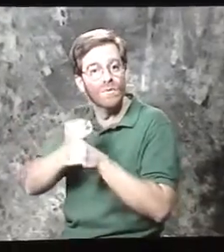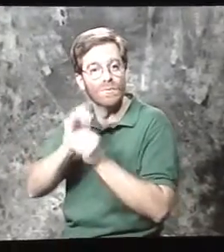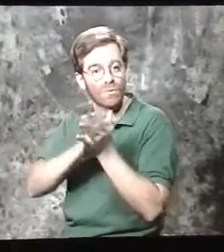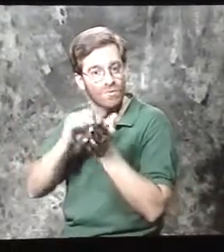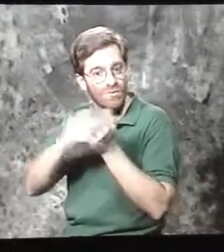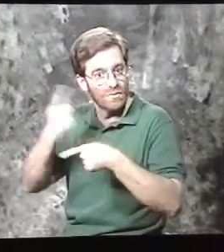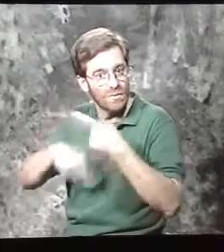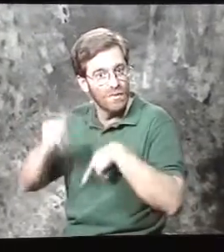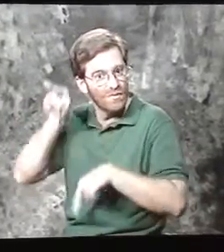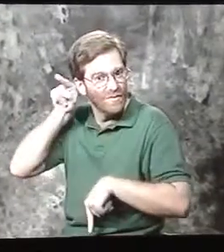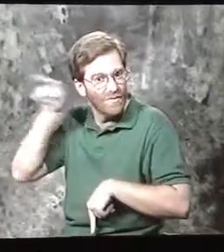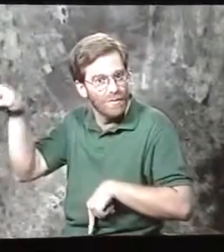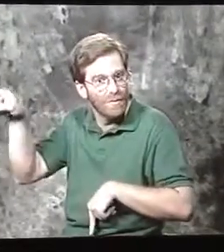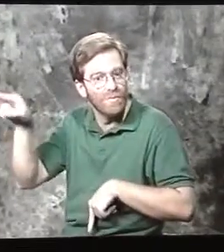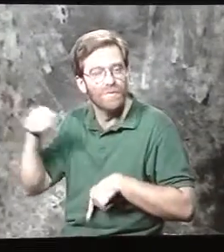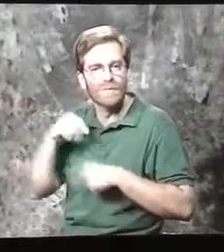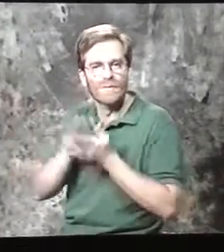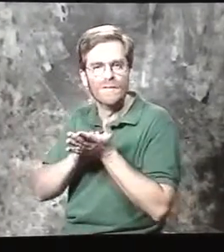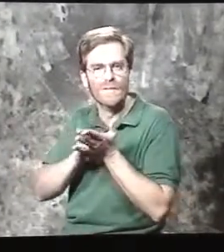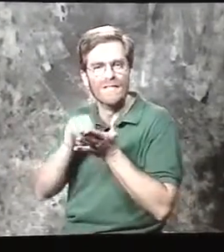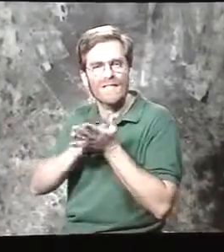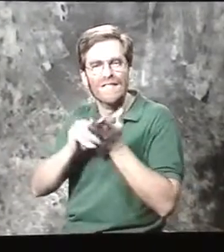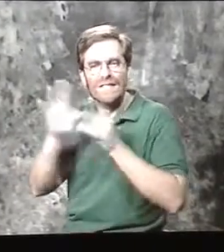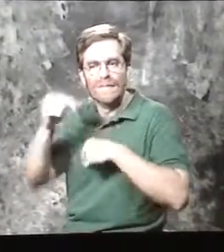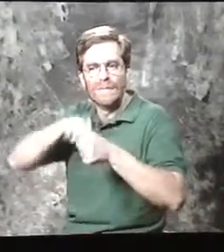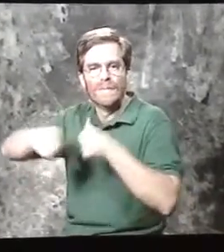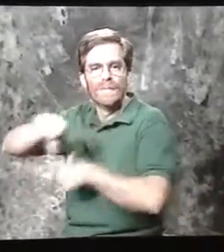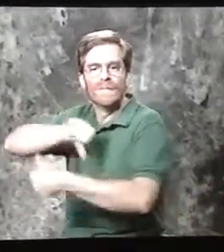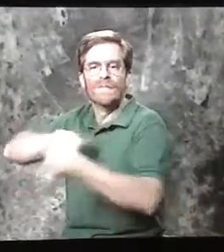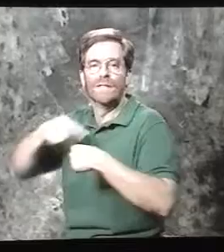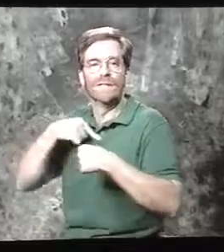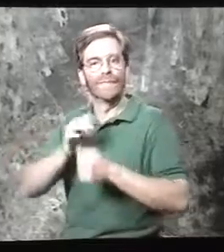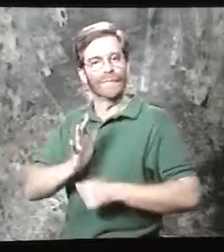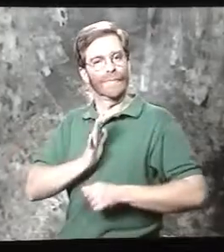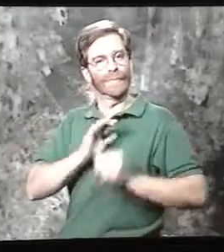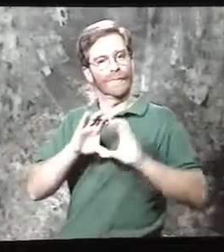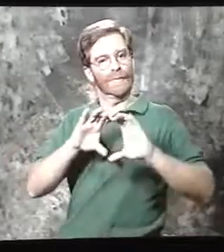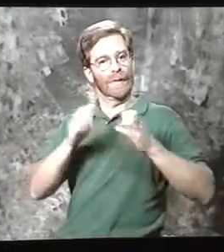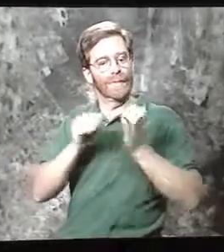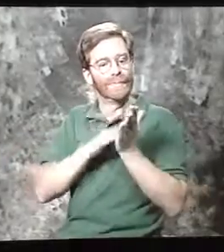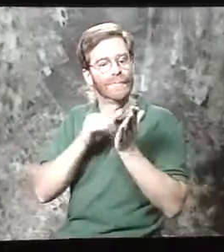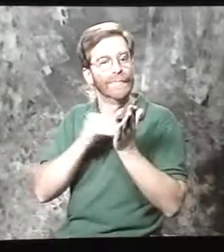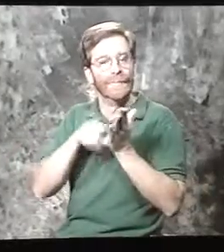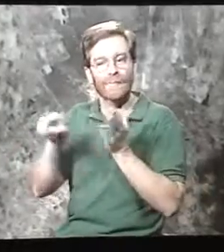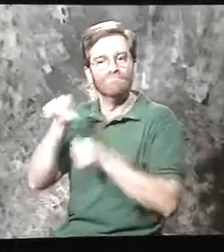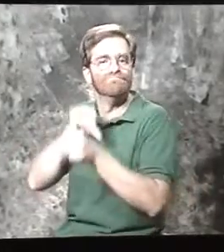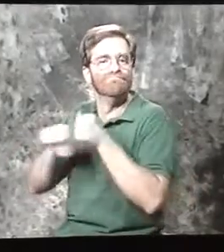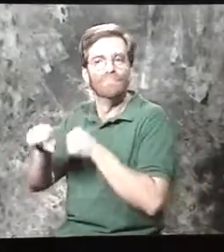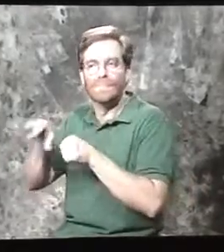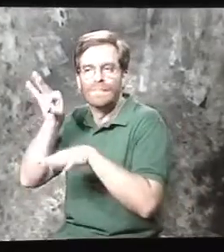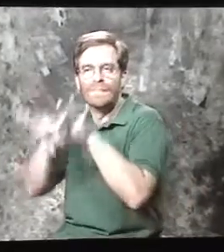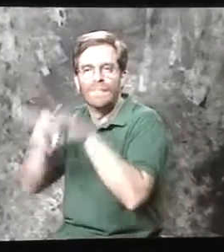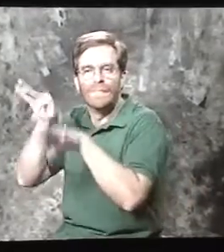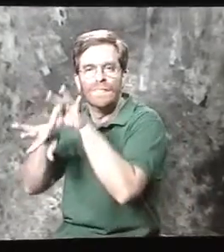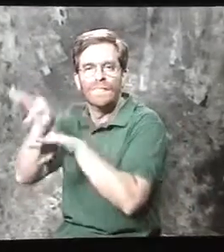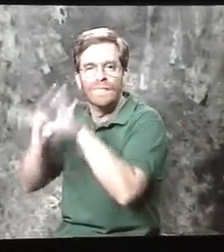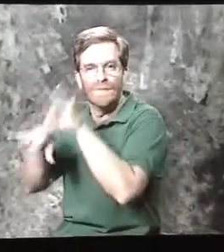He went to a deaf school and learned sign language over there. He would learn, and we'd interact with each other, and we would pick up